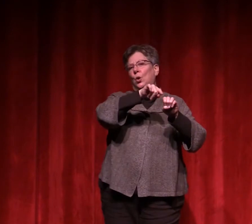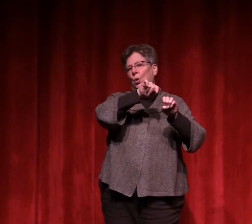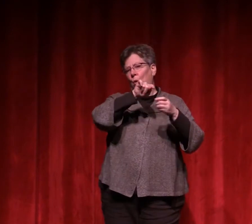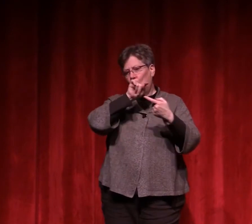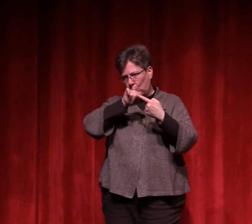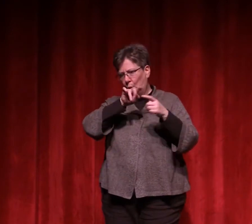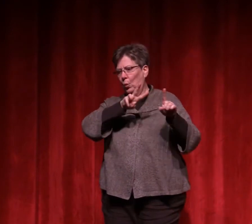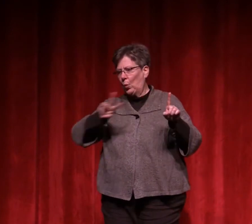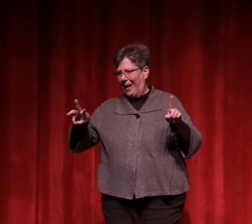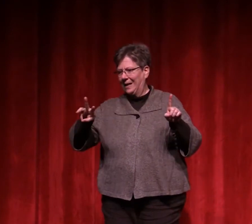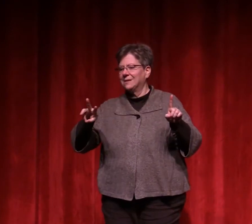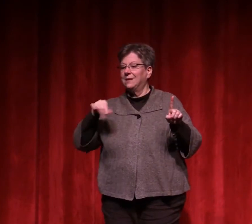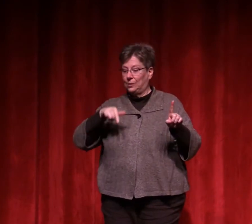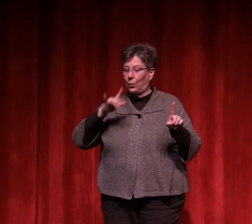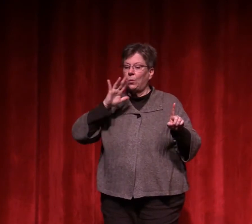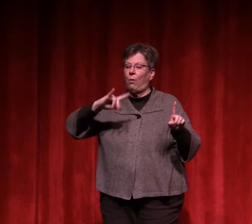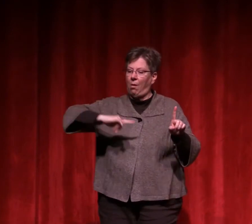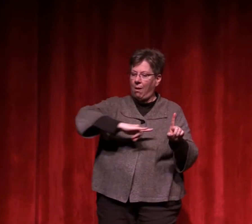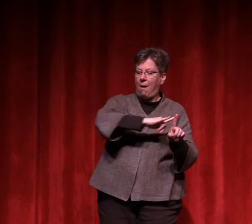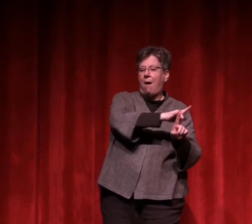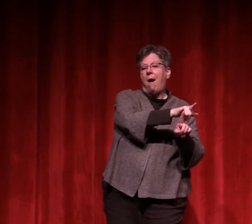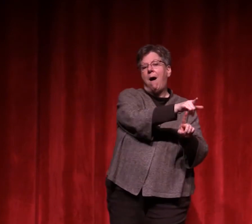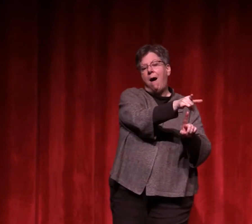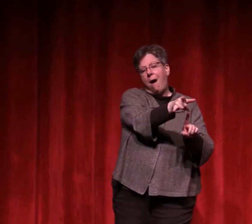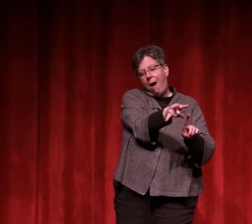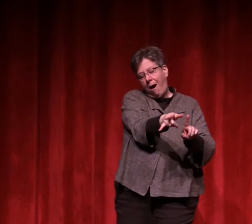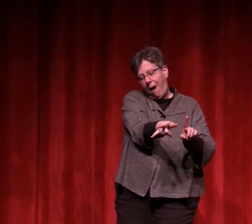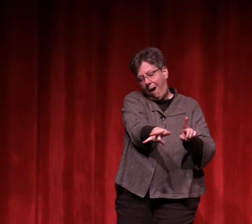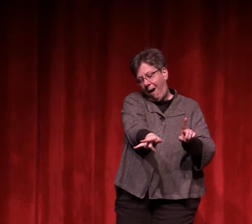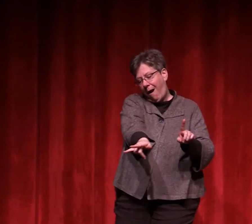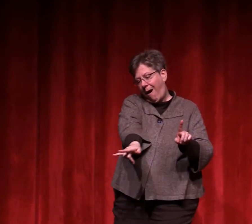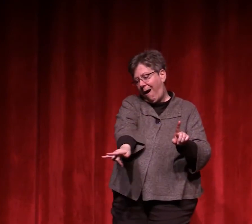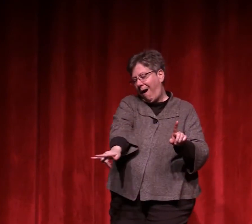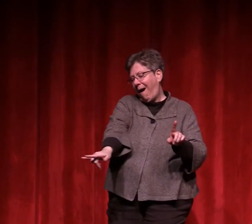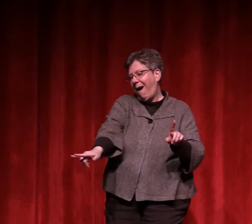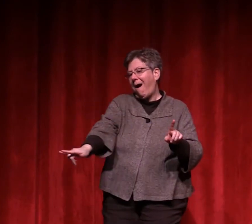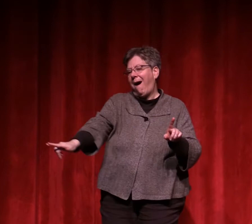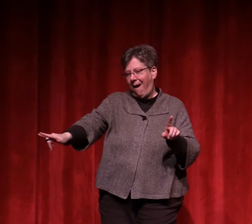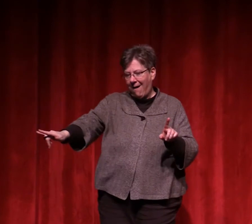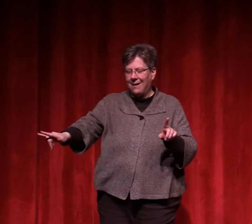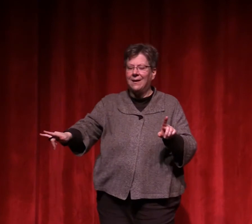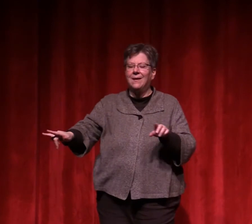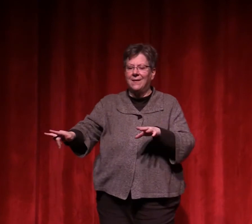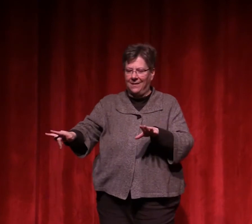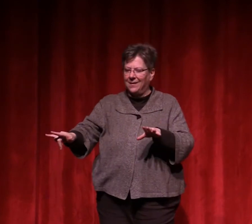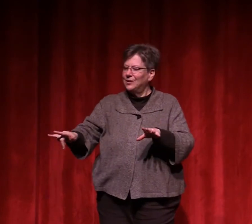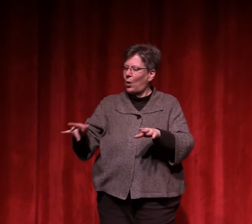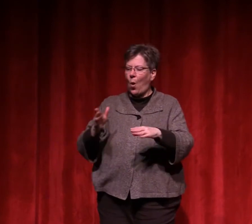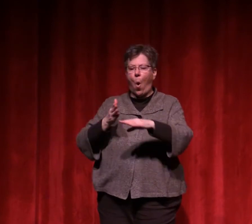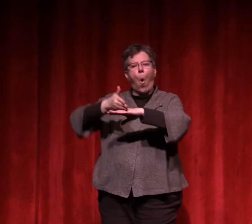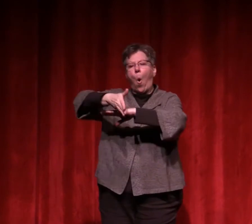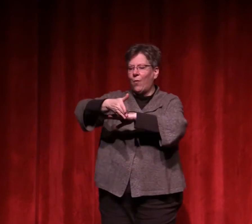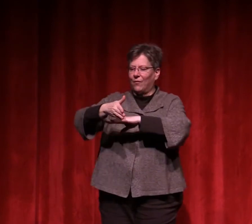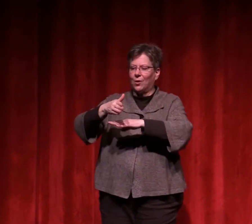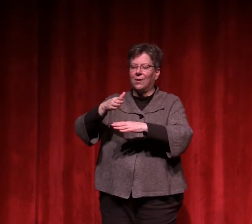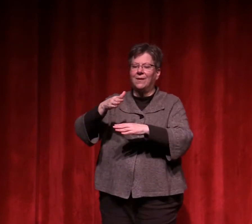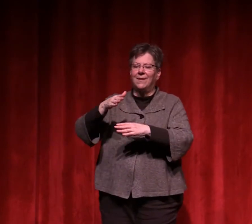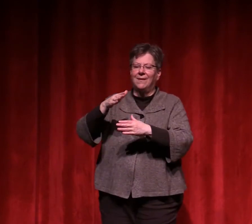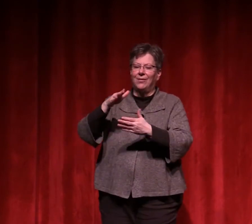the school, and it was also conveniently located, the flight path, right between the hospital and the cemetery.